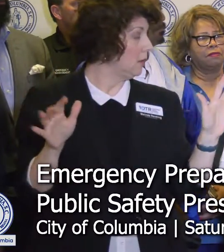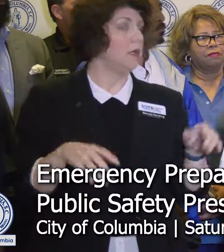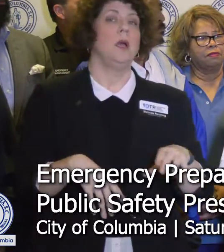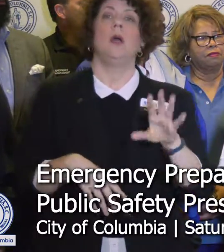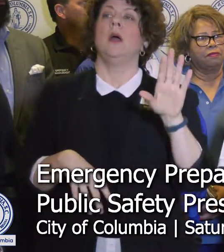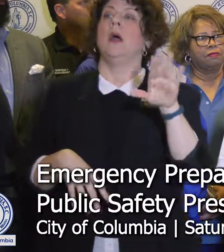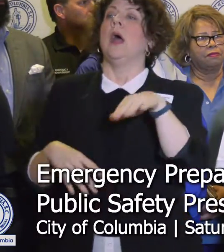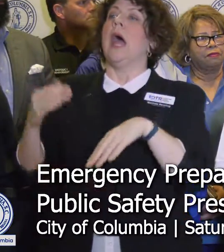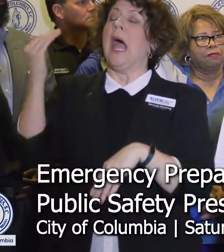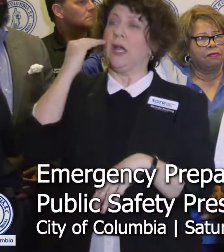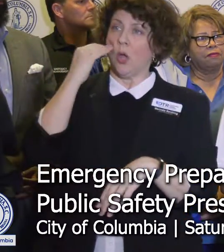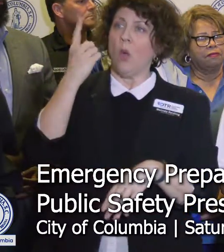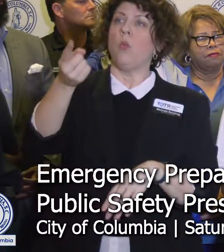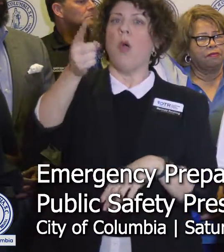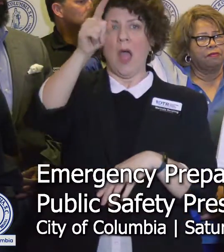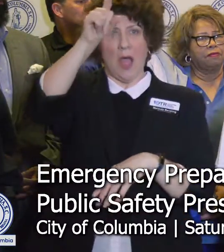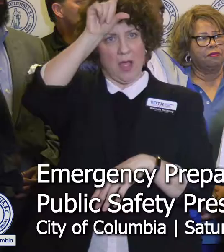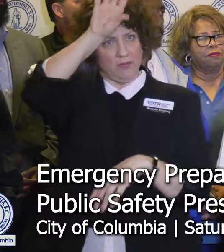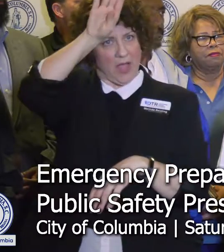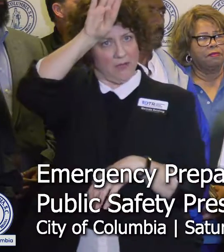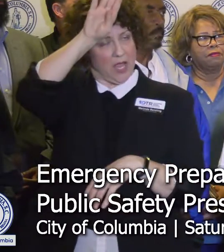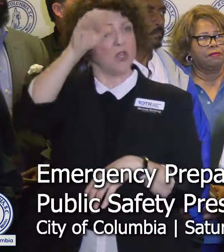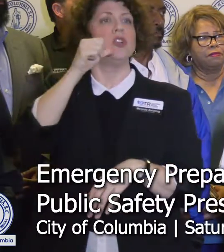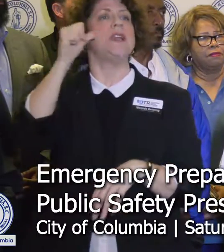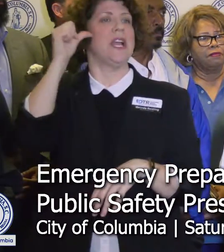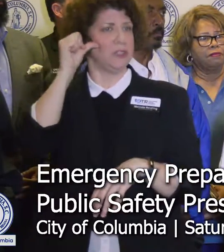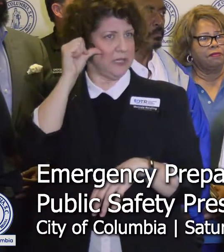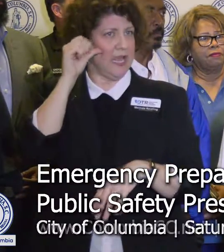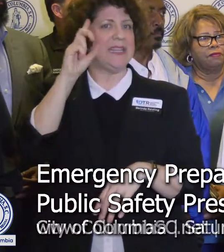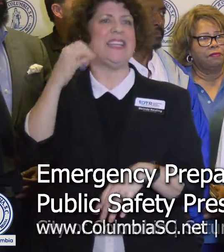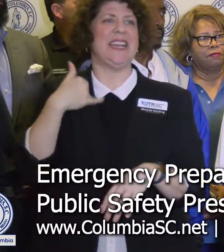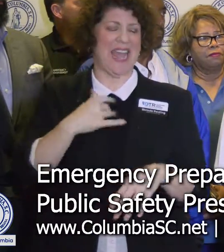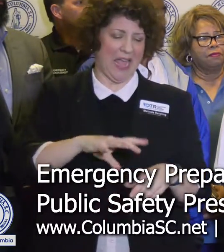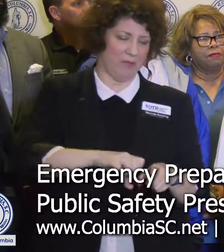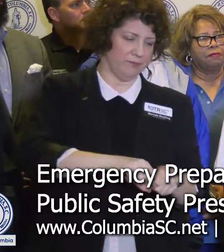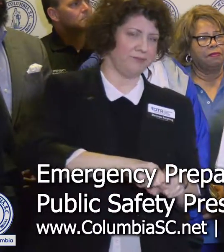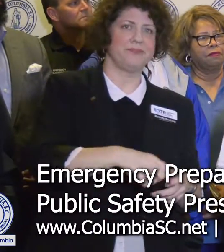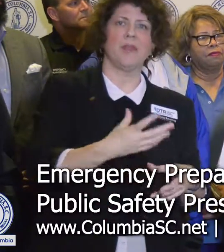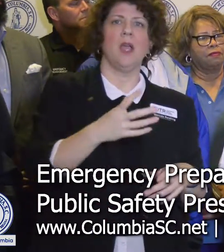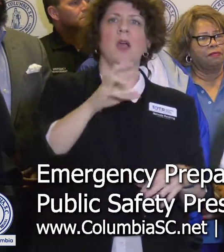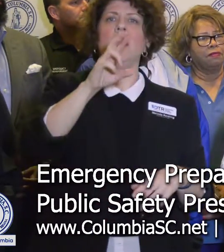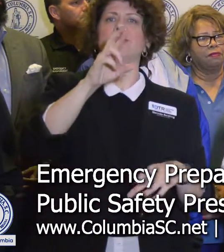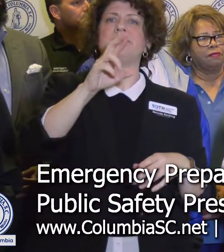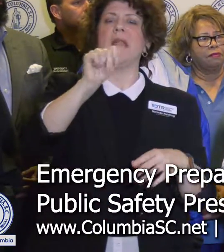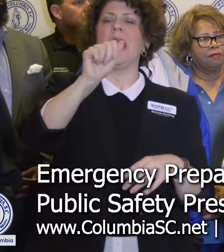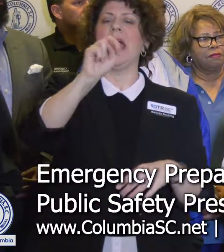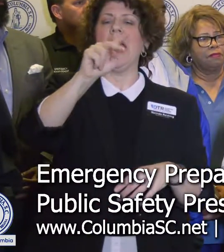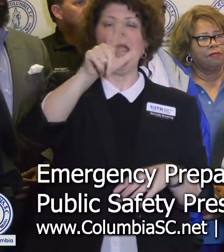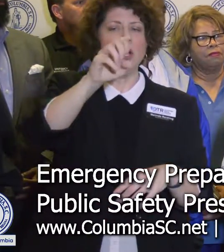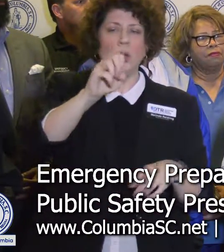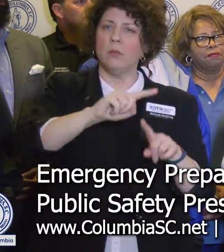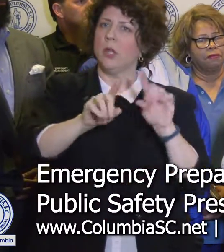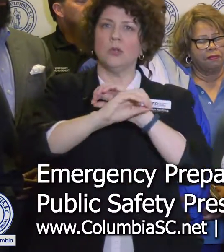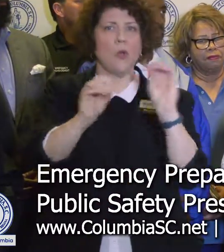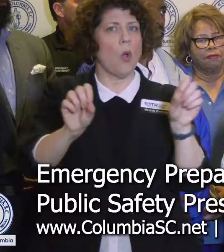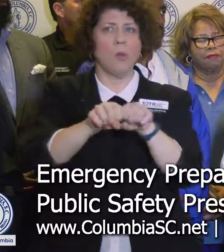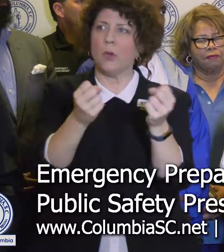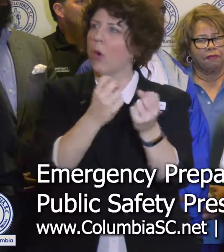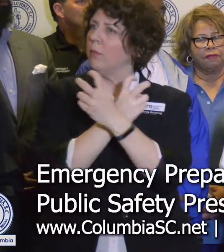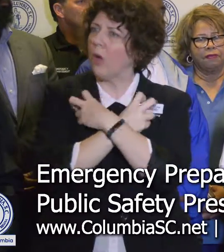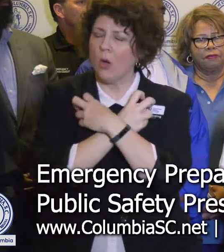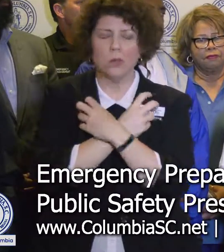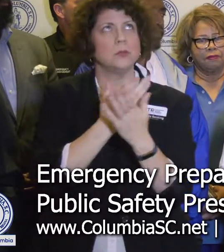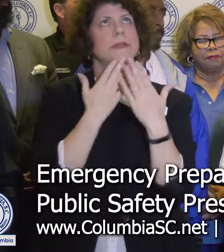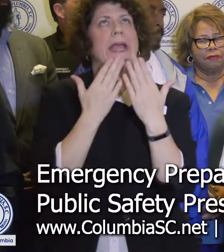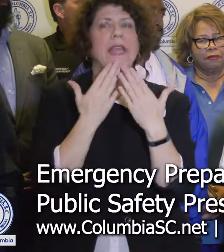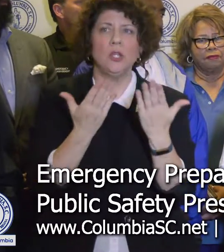I know we have one firefighter as of yesterday who suffered a rolled ankle, Chief Jenkins. No broken bones. We're very thankful